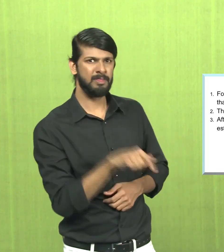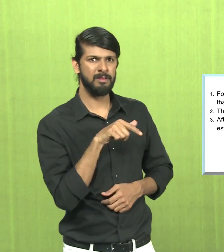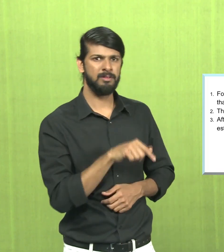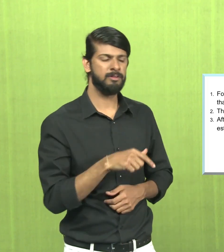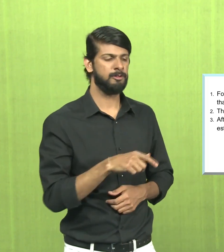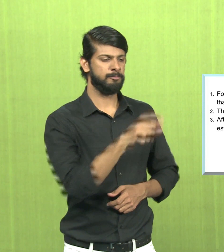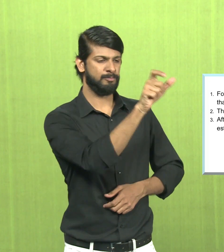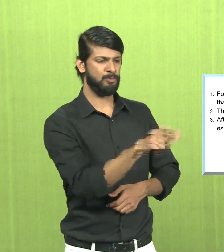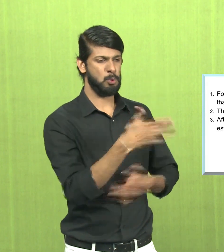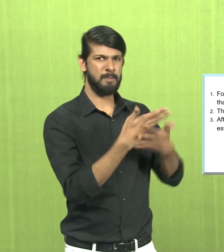Example,